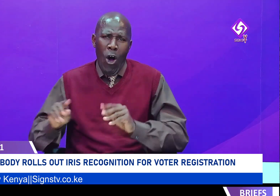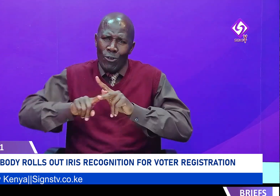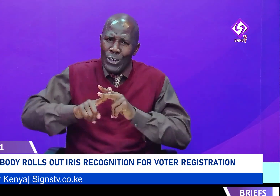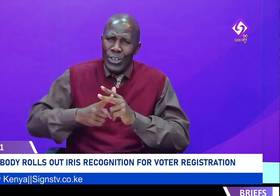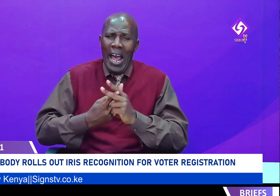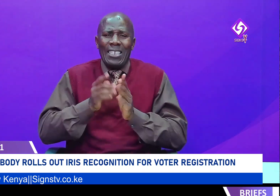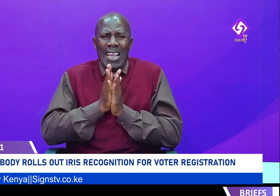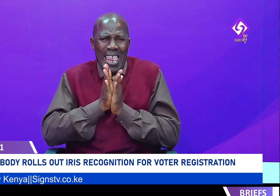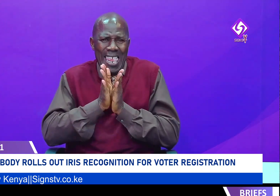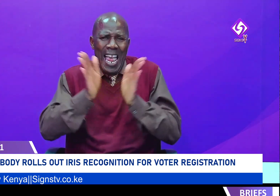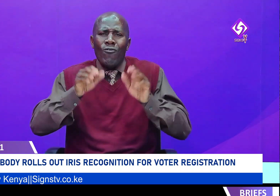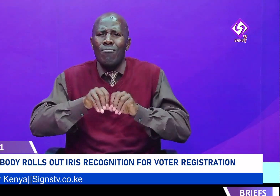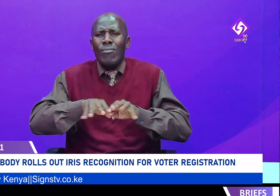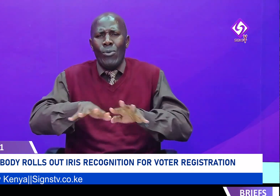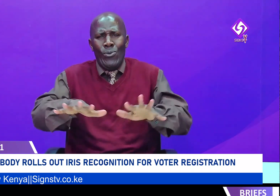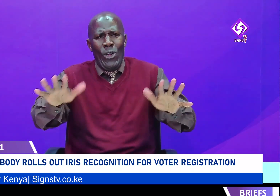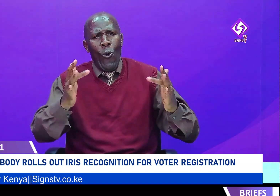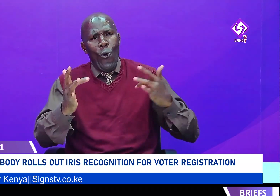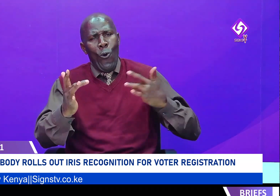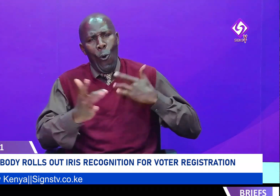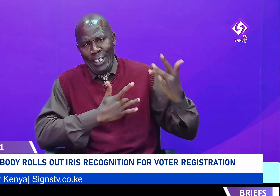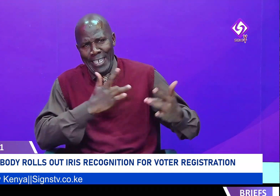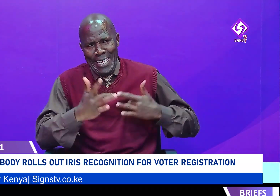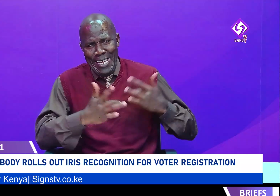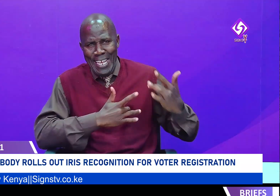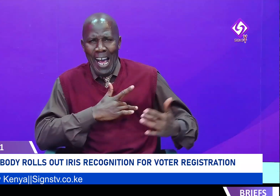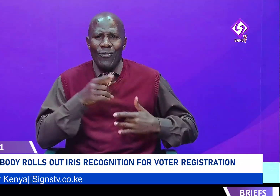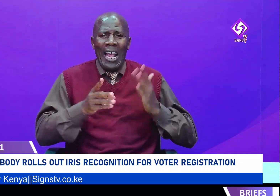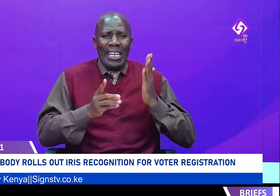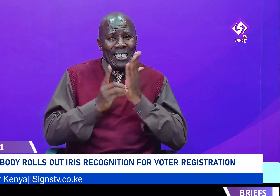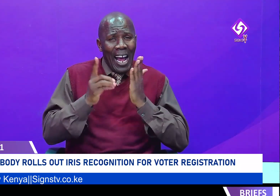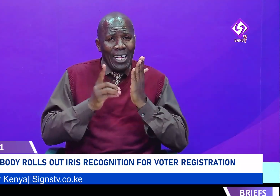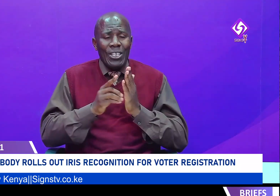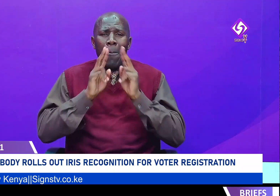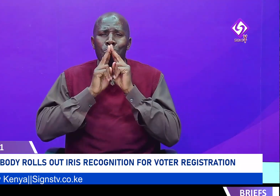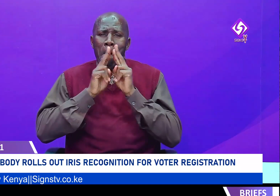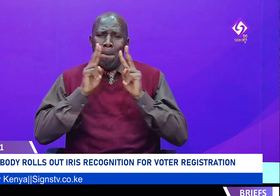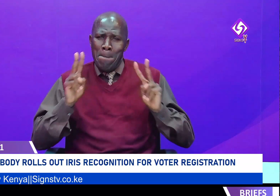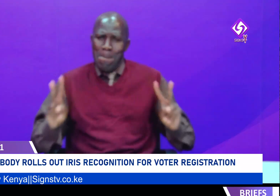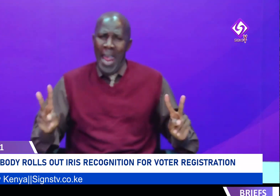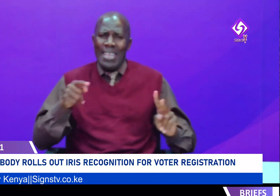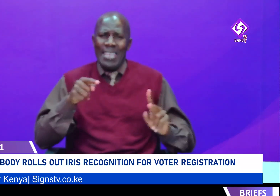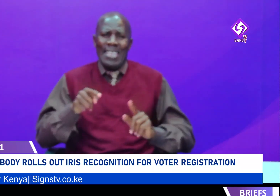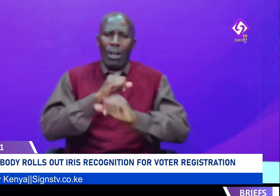The move has sparked widespread concerns over data privacy and the